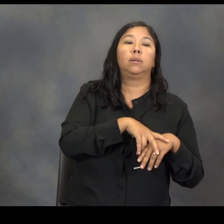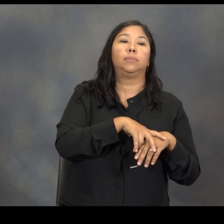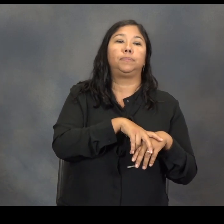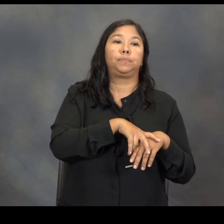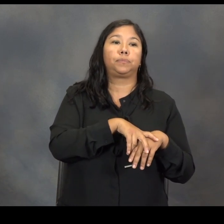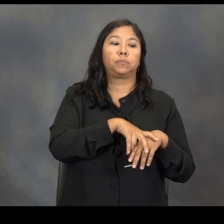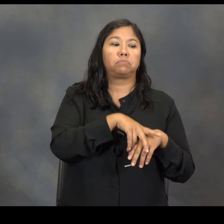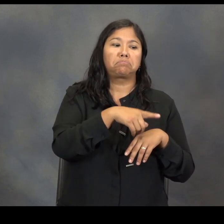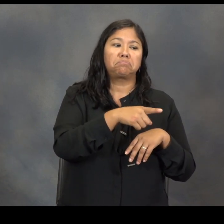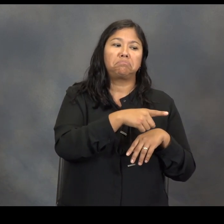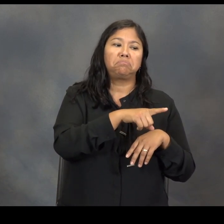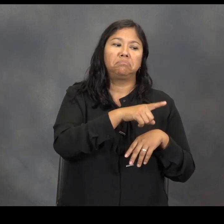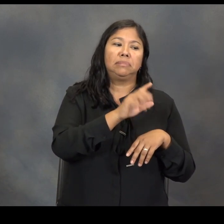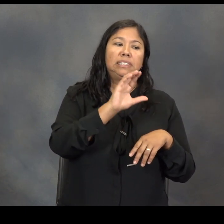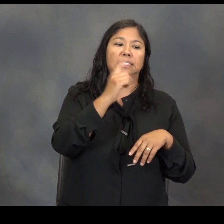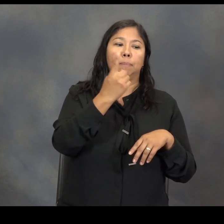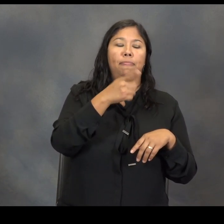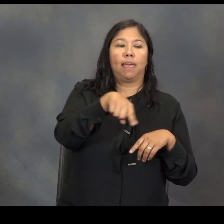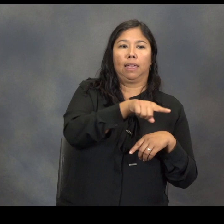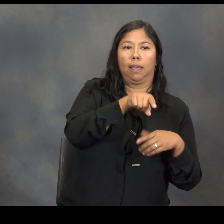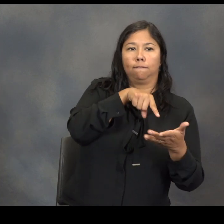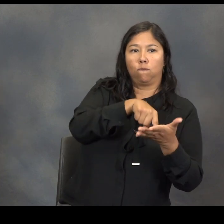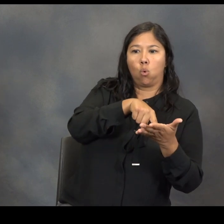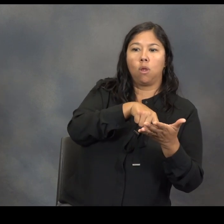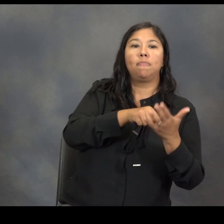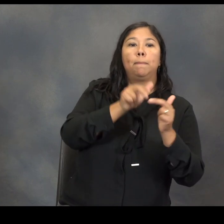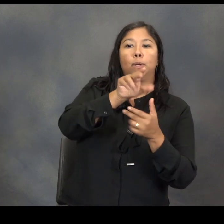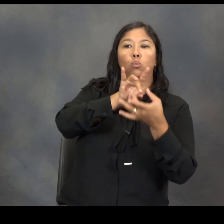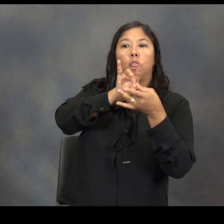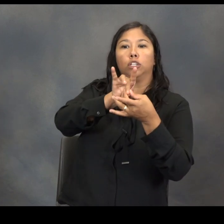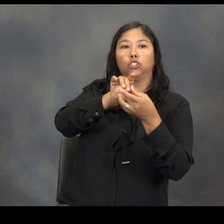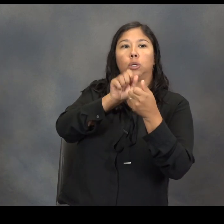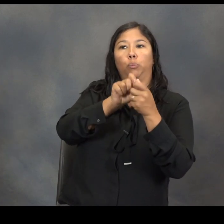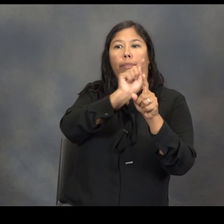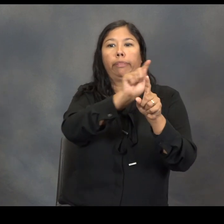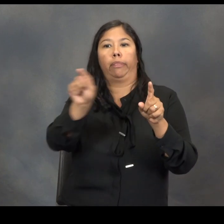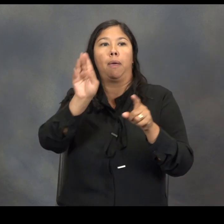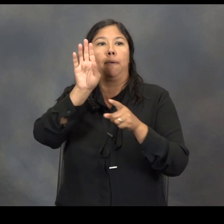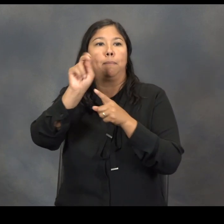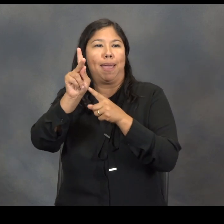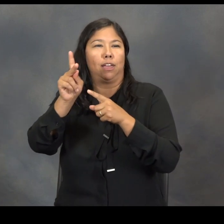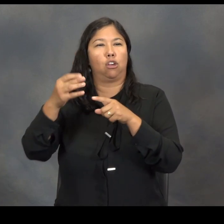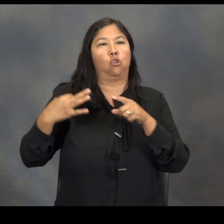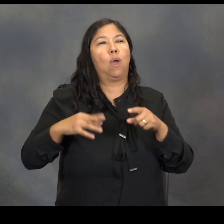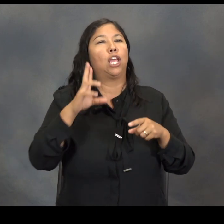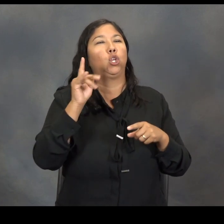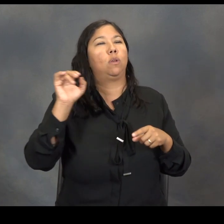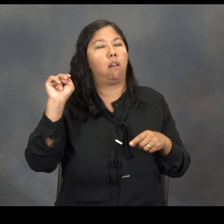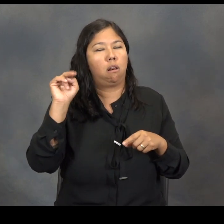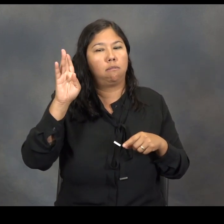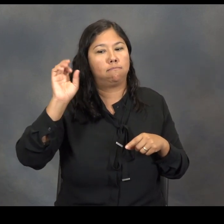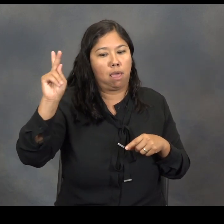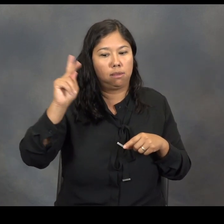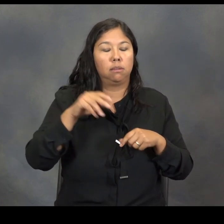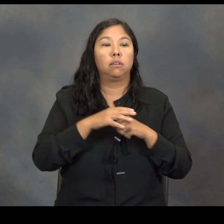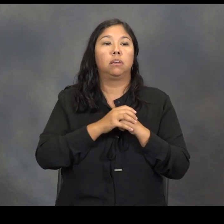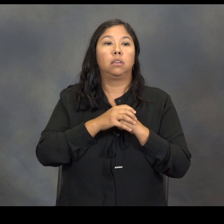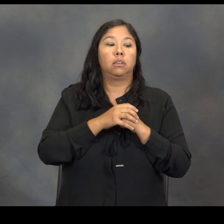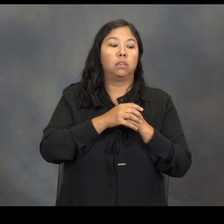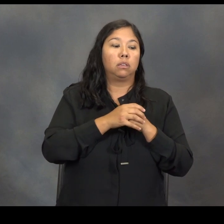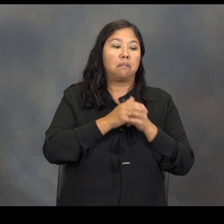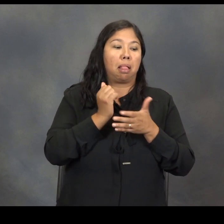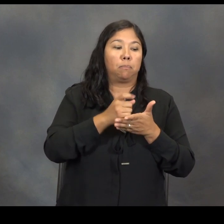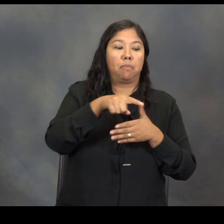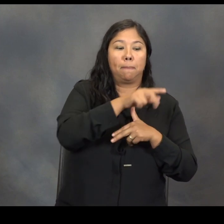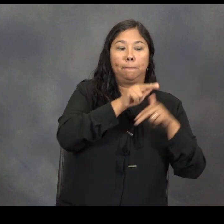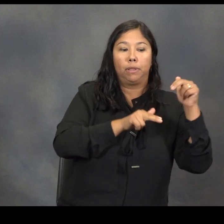of affordability, they build relationships with the folks at the credit union. And I think that has a lot to do with building their own social